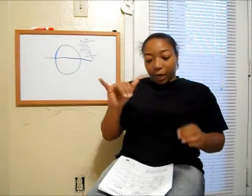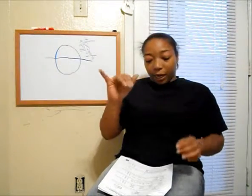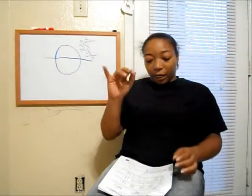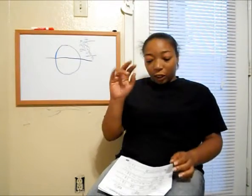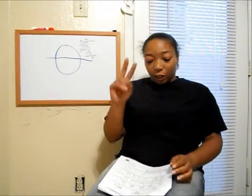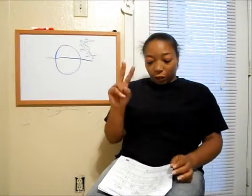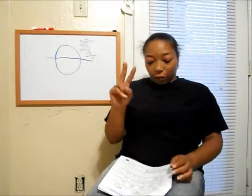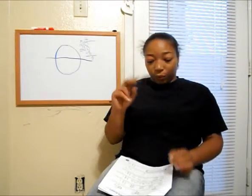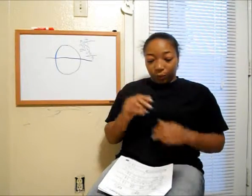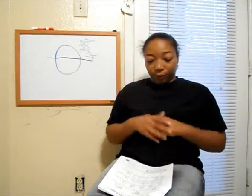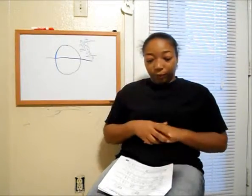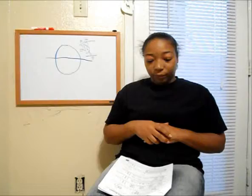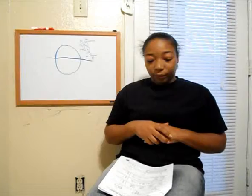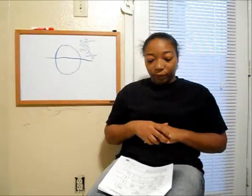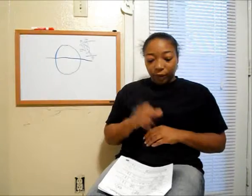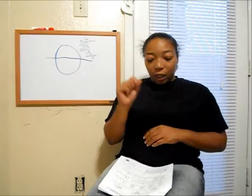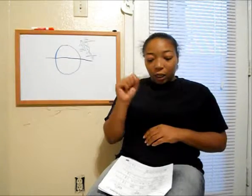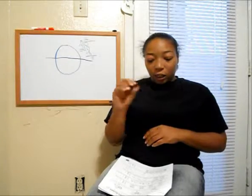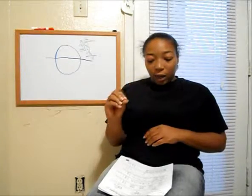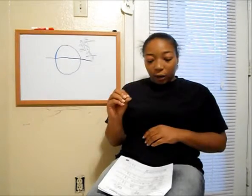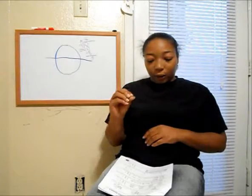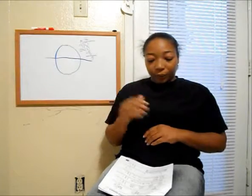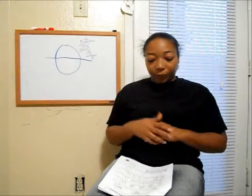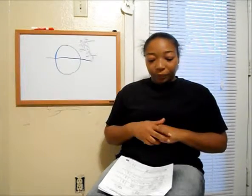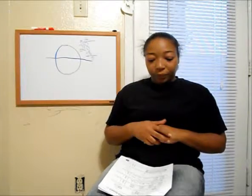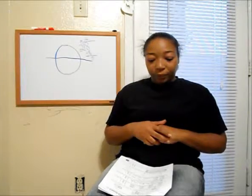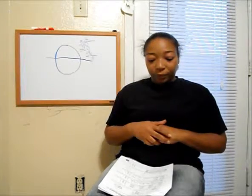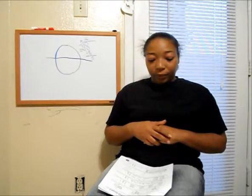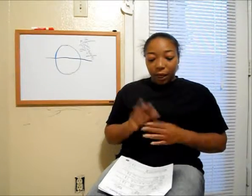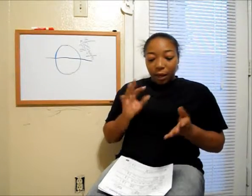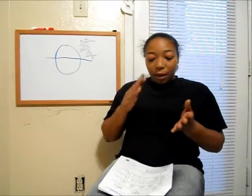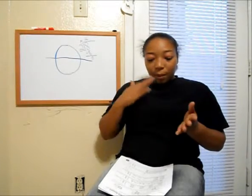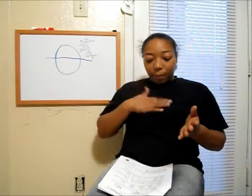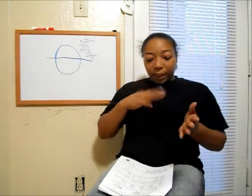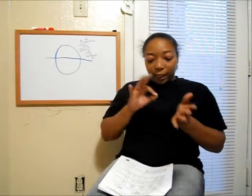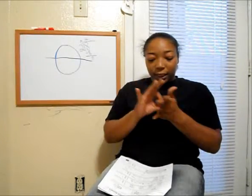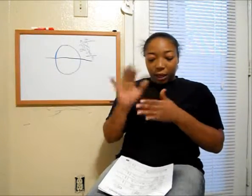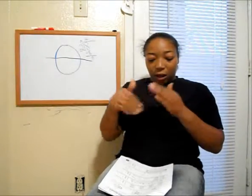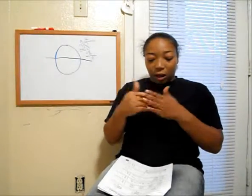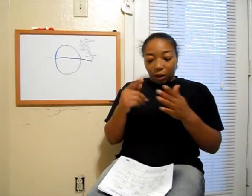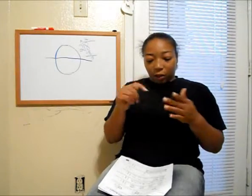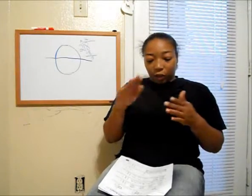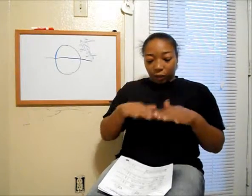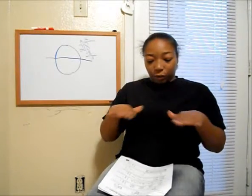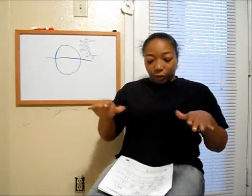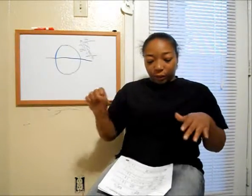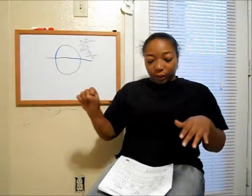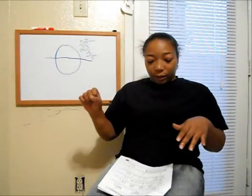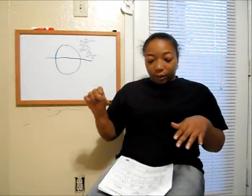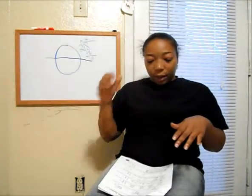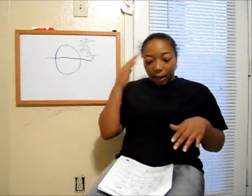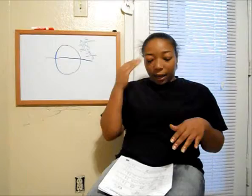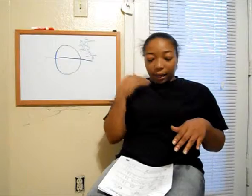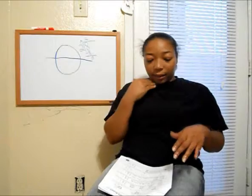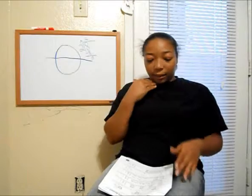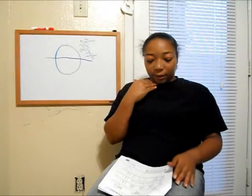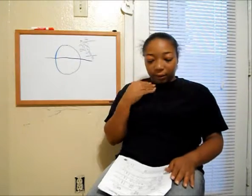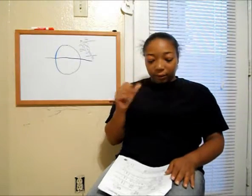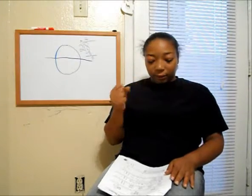by 2. So, please count all the children's heads.